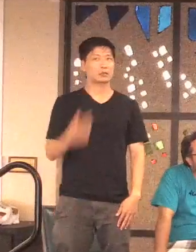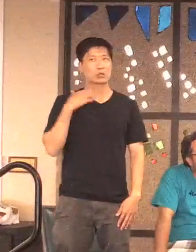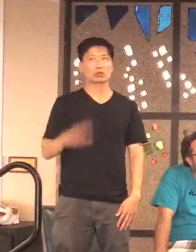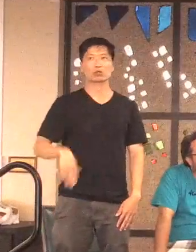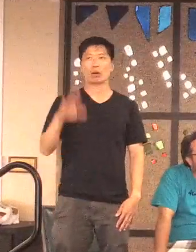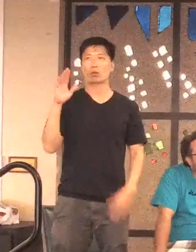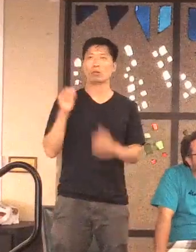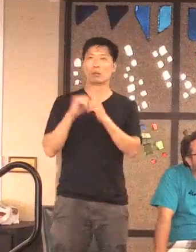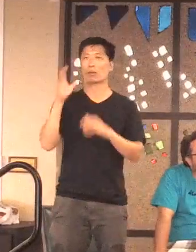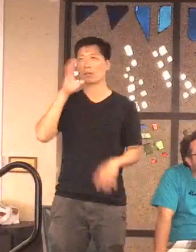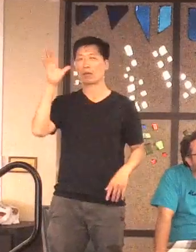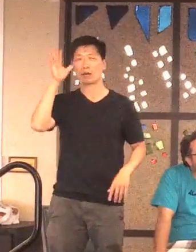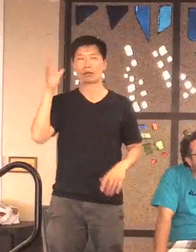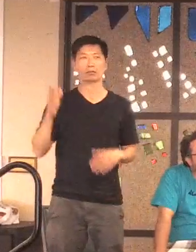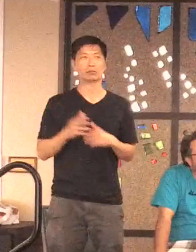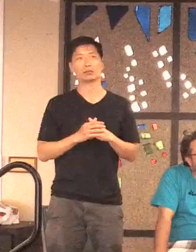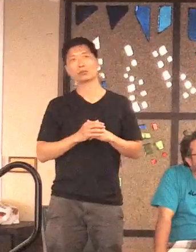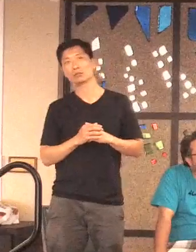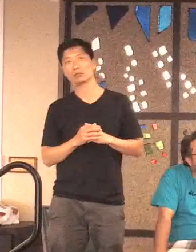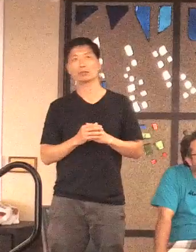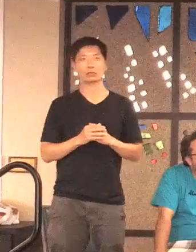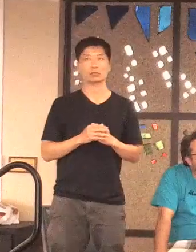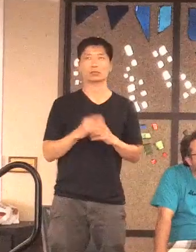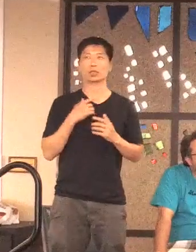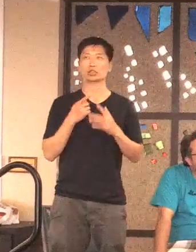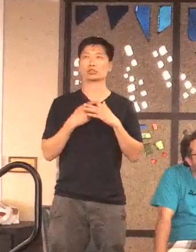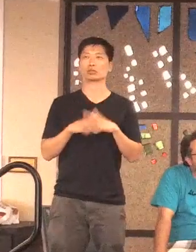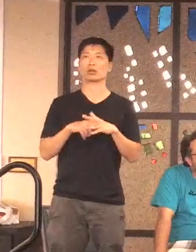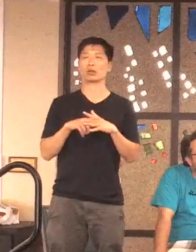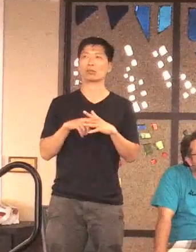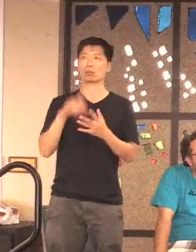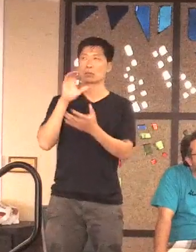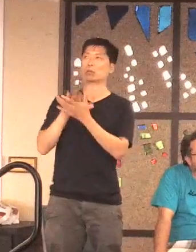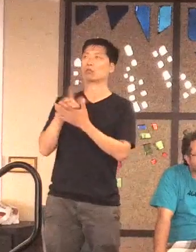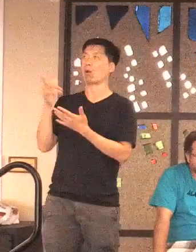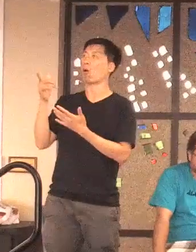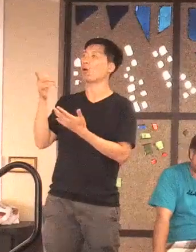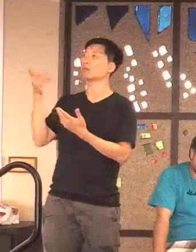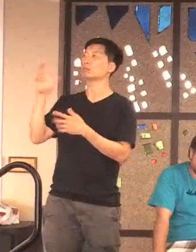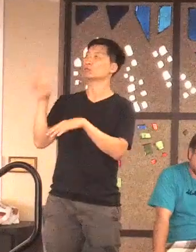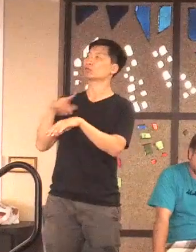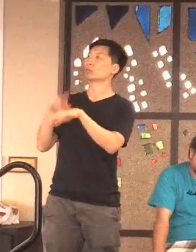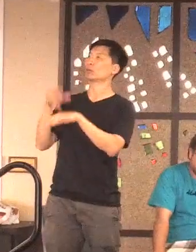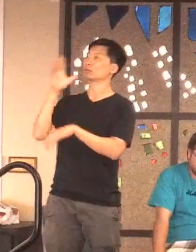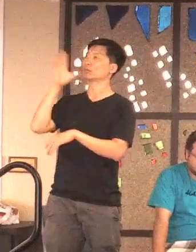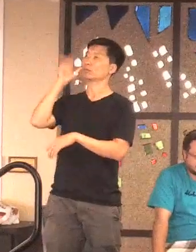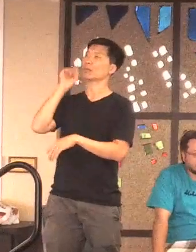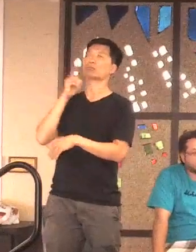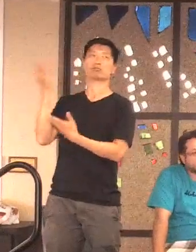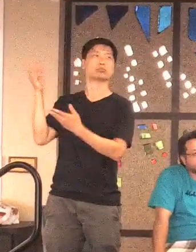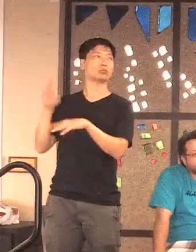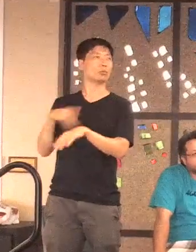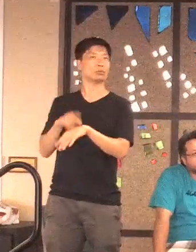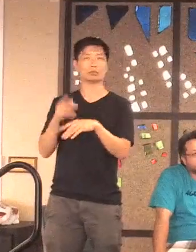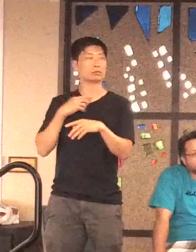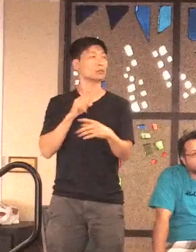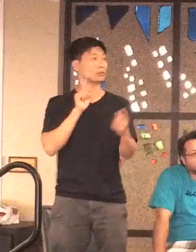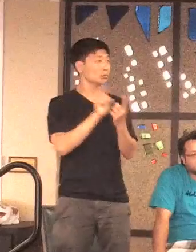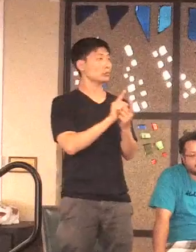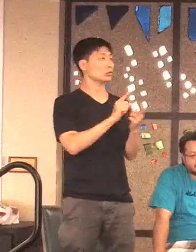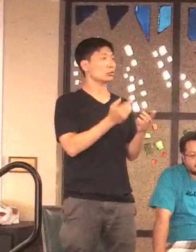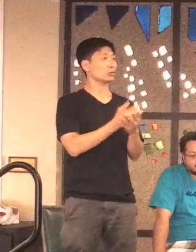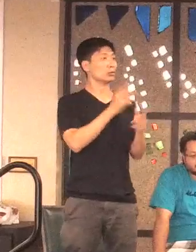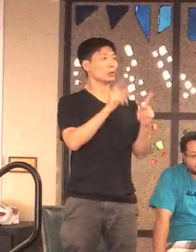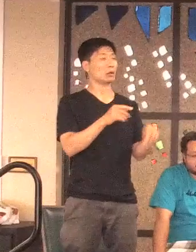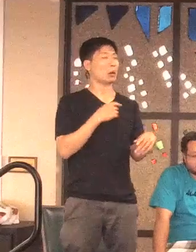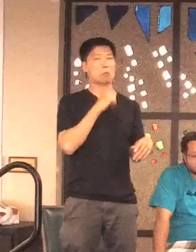Growing up with my parents, I just started to believe that having their parents is normal. So whenever I meet new friends, I don't tell them